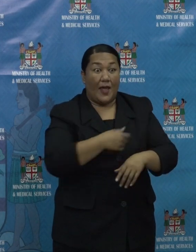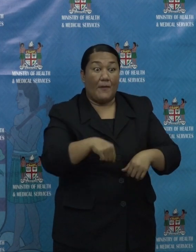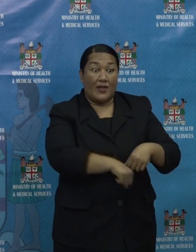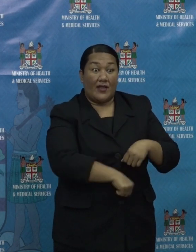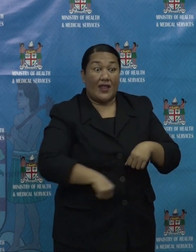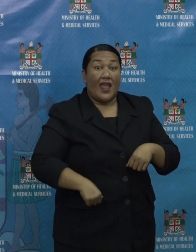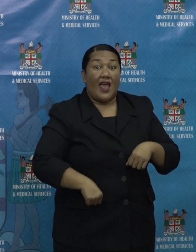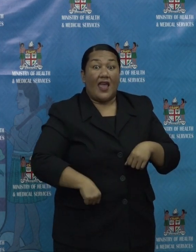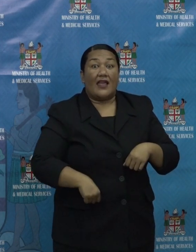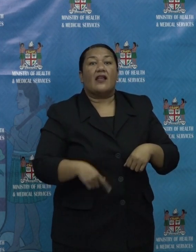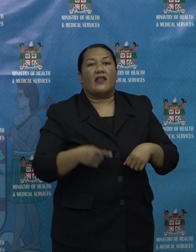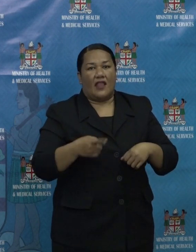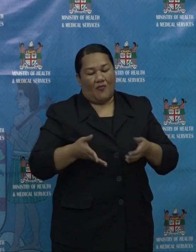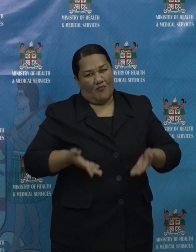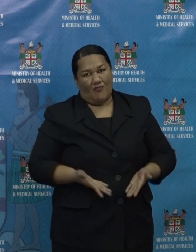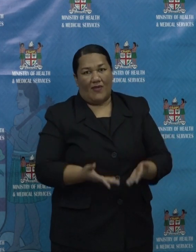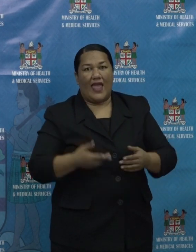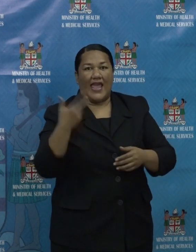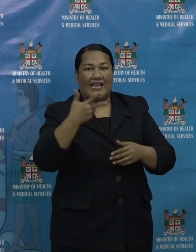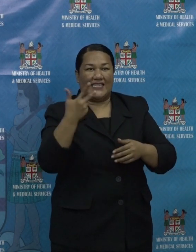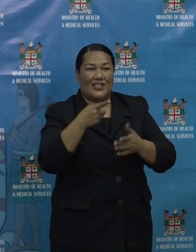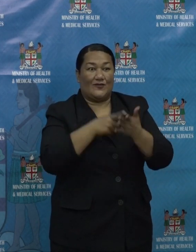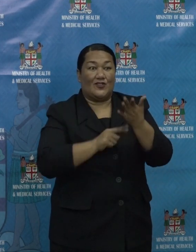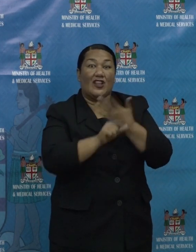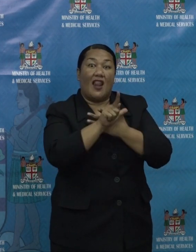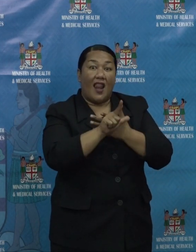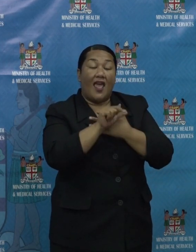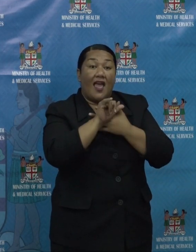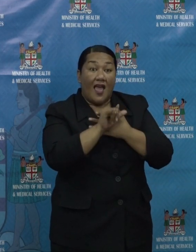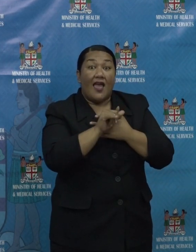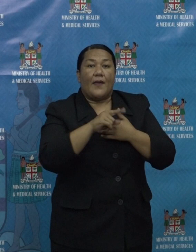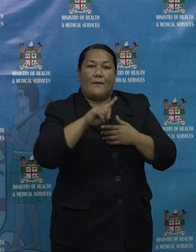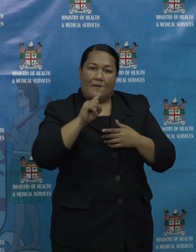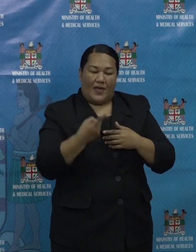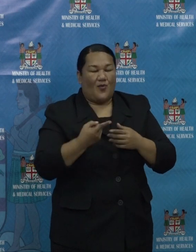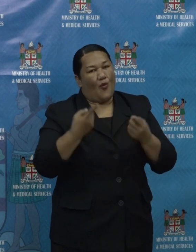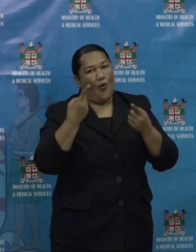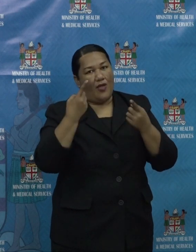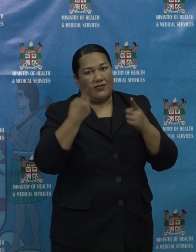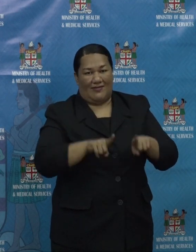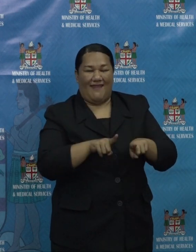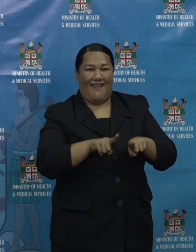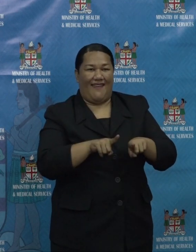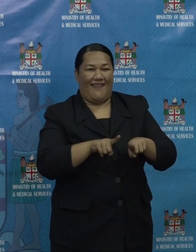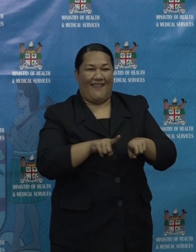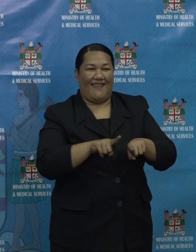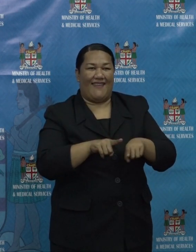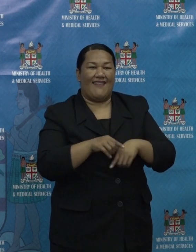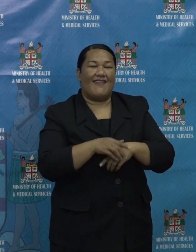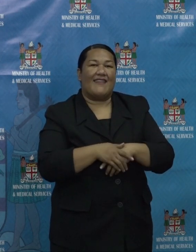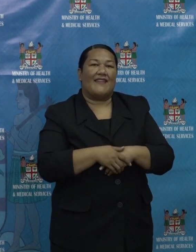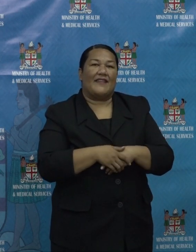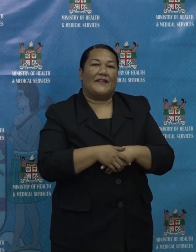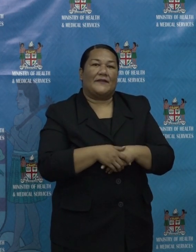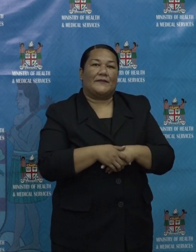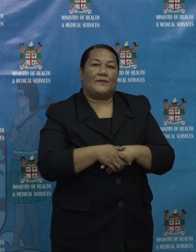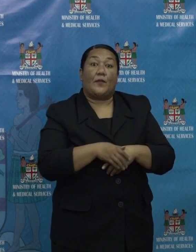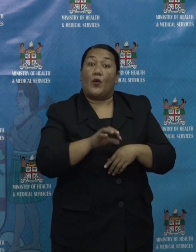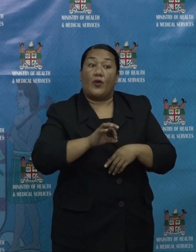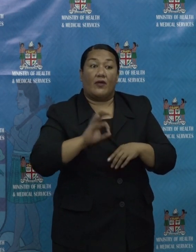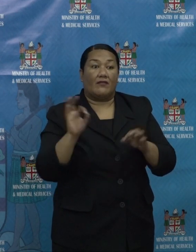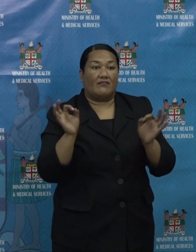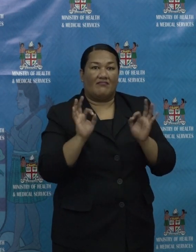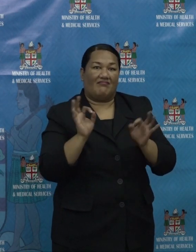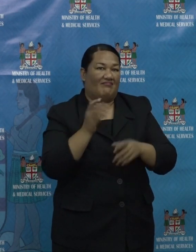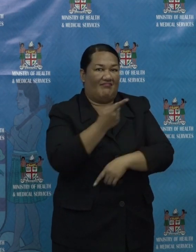of July, and sadly, she passed away 5 days after admission on the 21st of July. She was not vaccinated. The